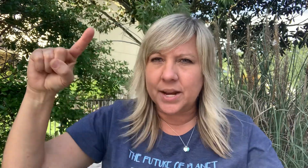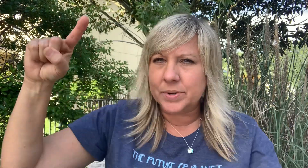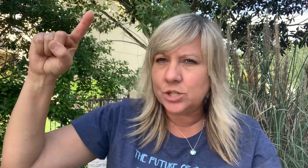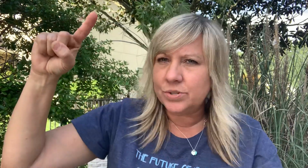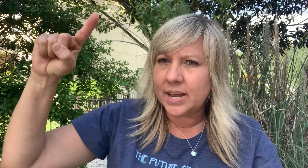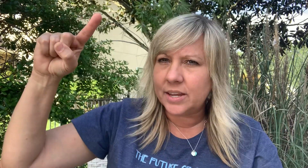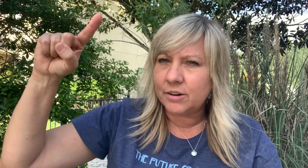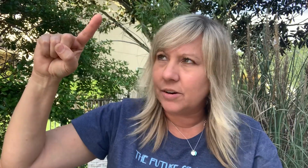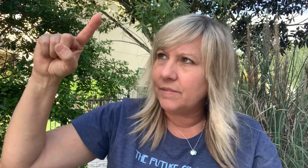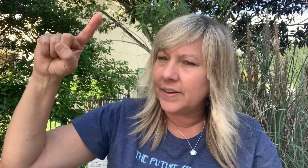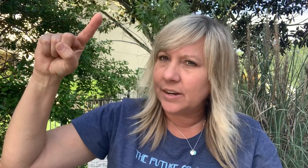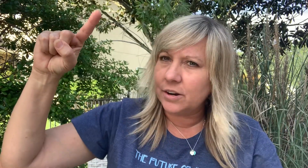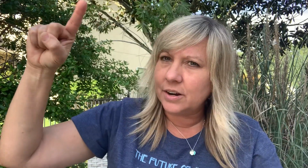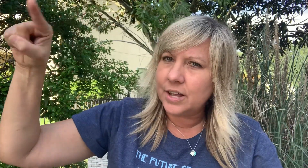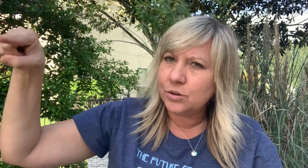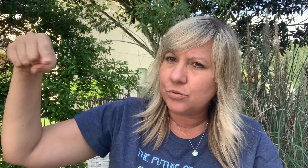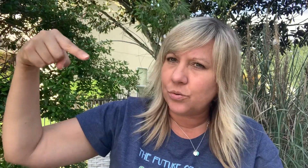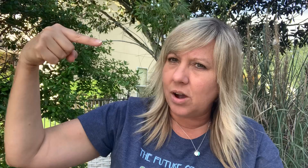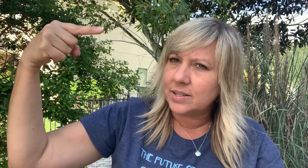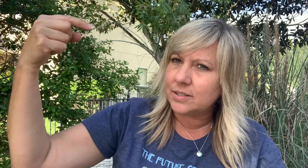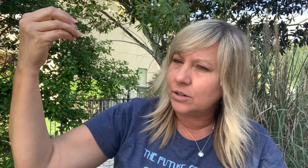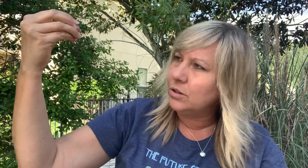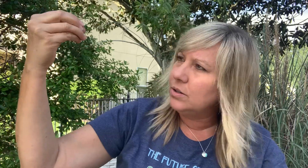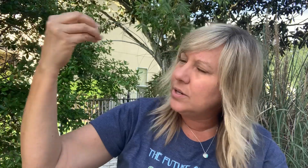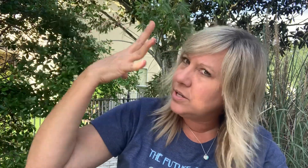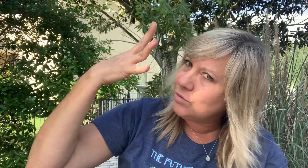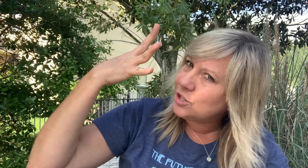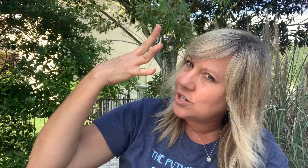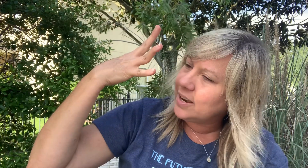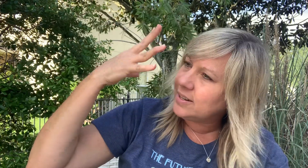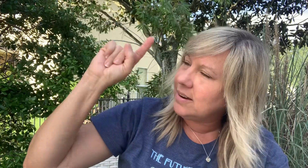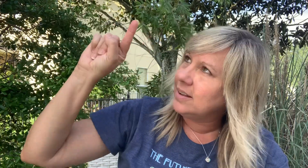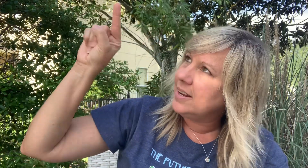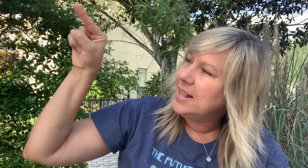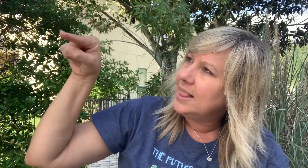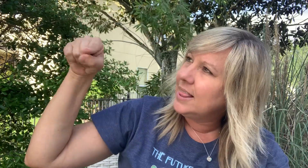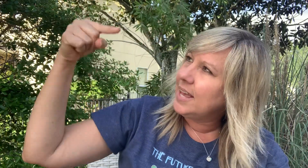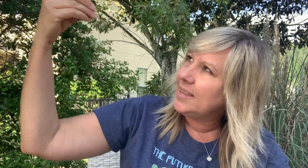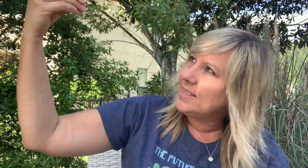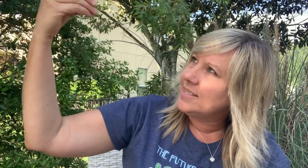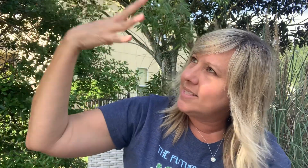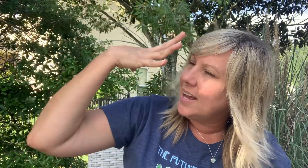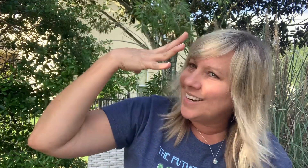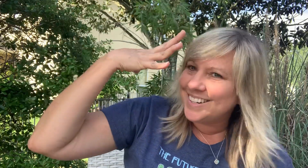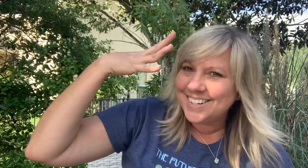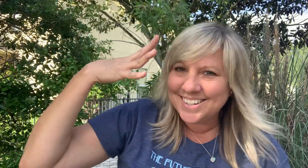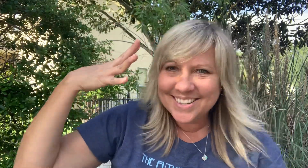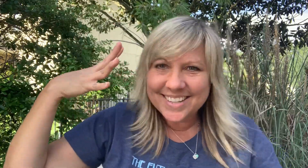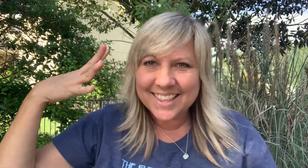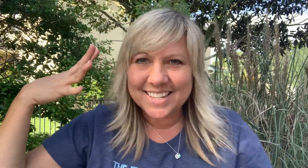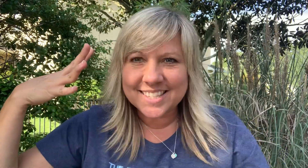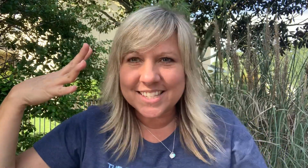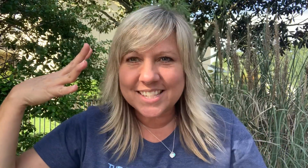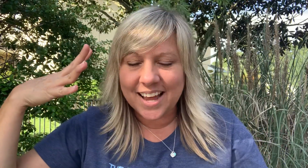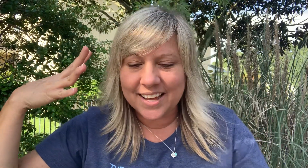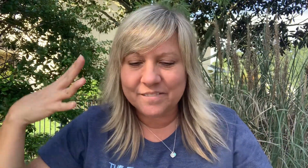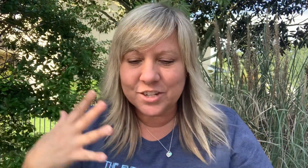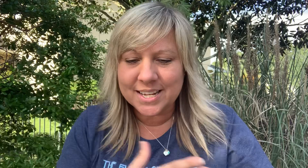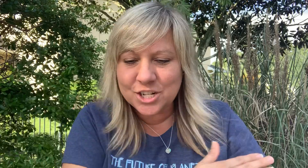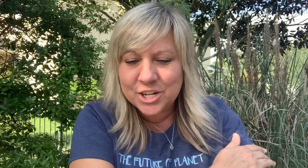but you take your finger and you draw a circle and you shine it on like the sun. That's the sign for sunshine.